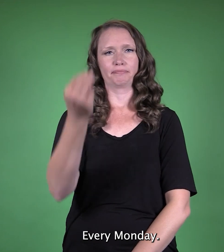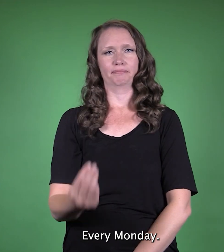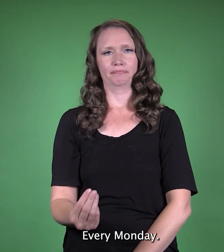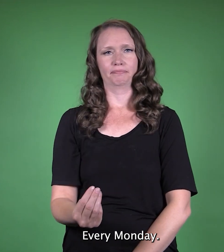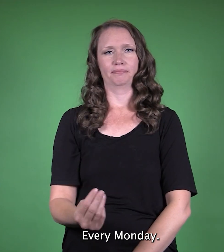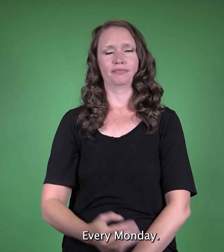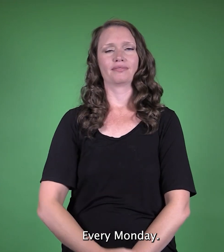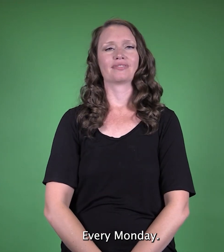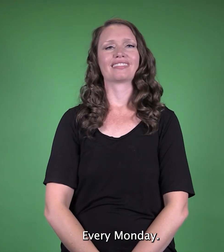Every Monday.